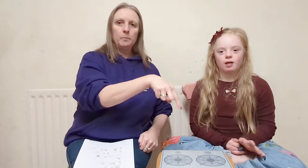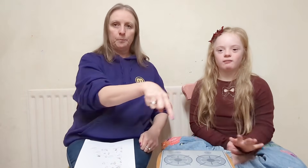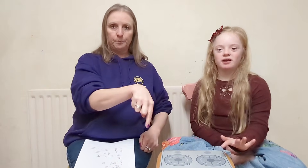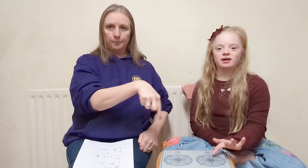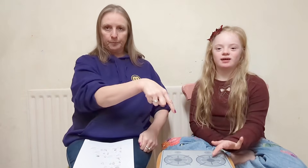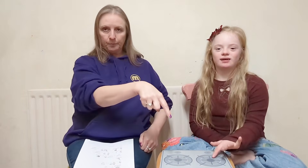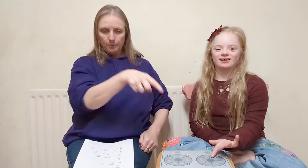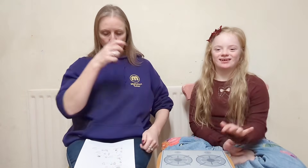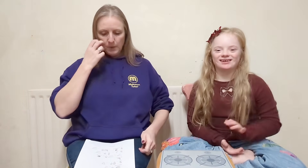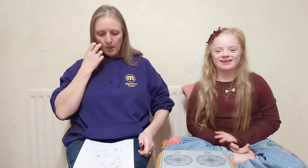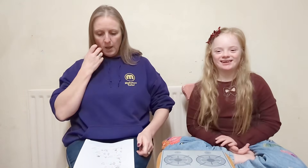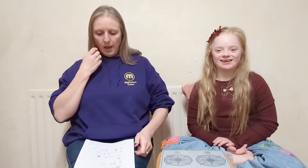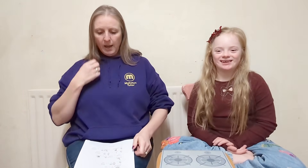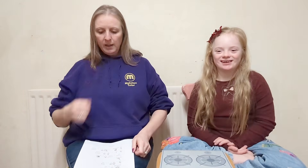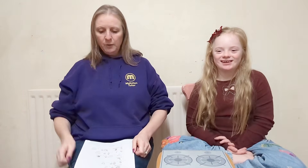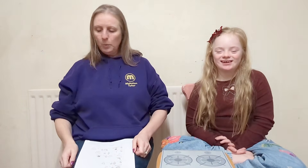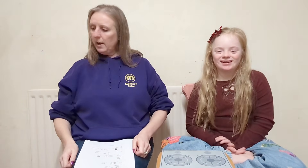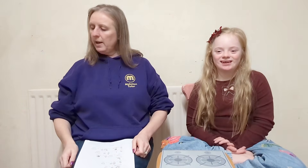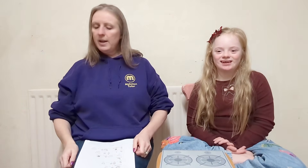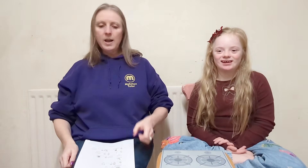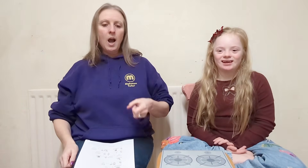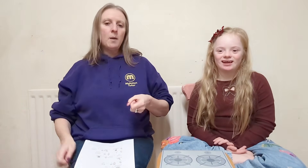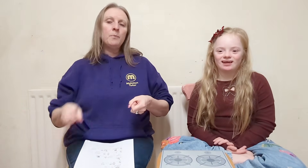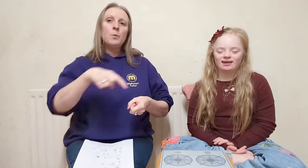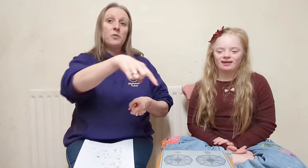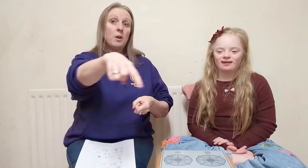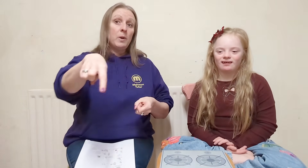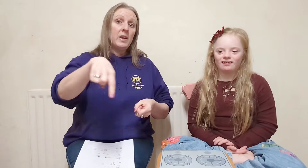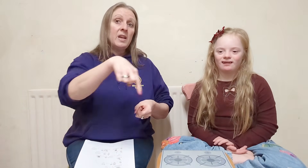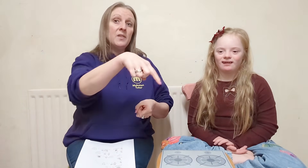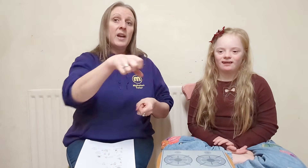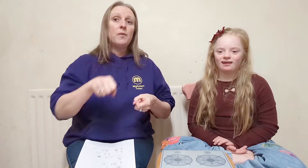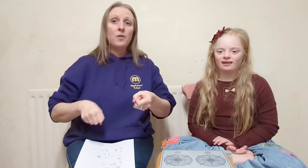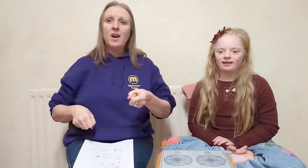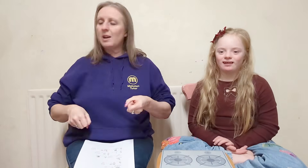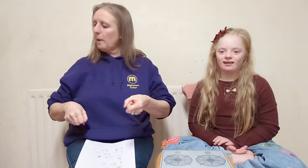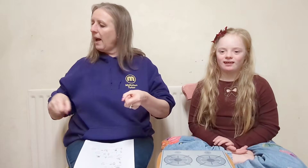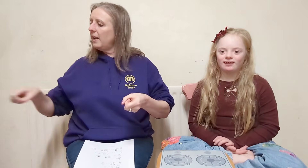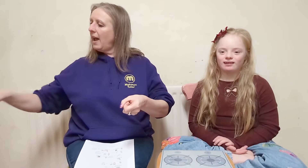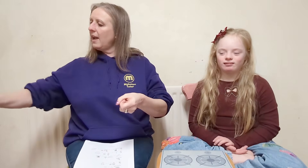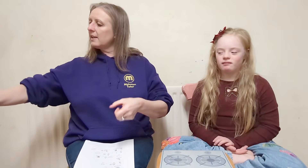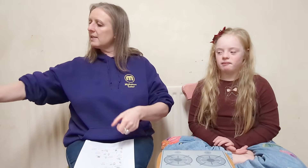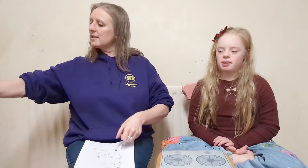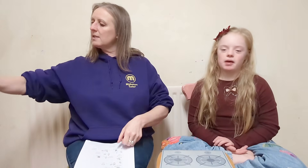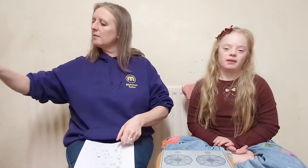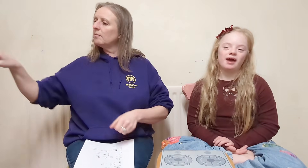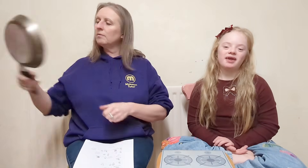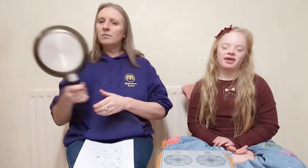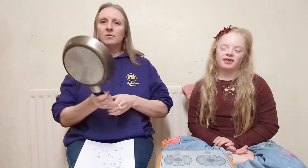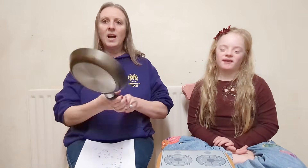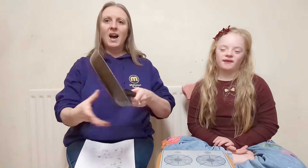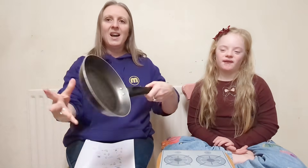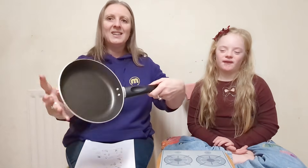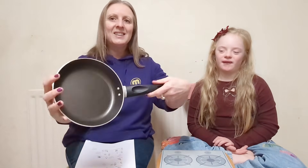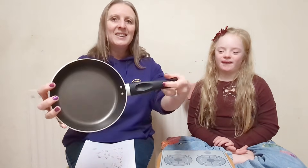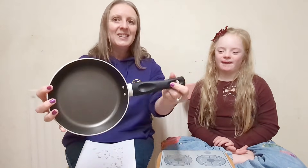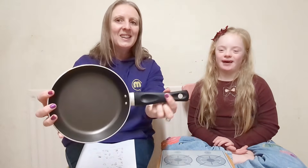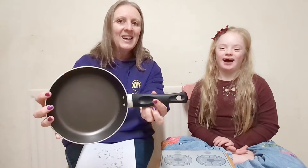Lovely. And we need a frying pan next. Next. Aha!